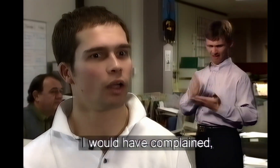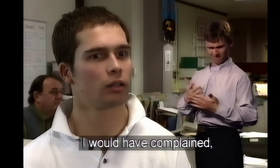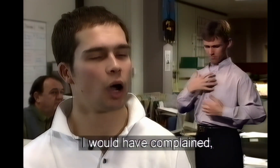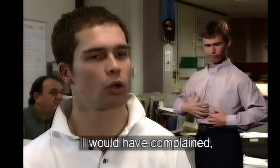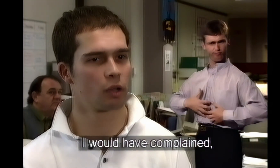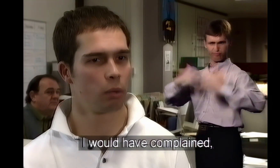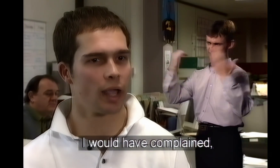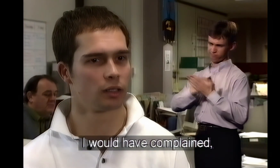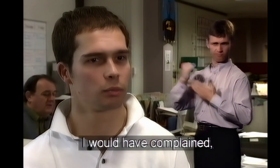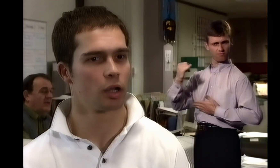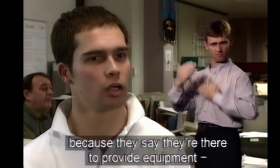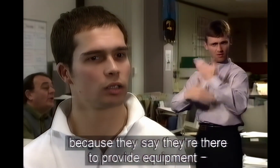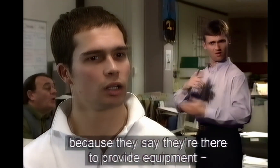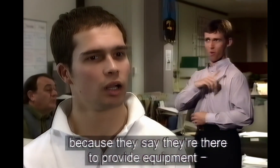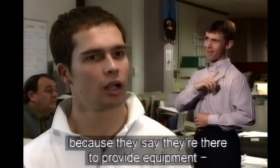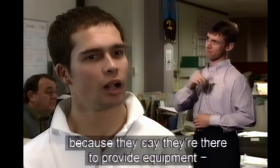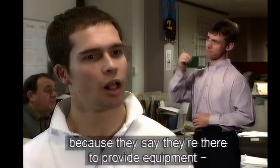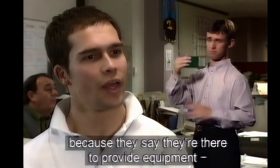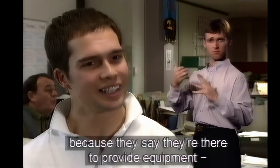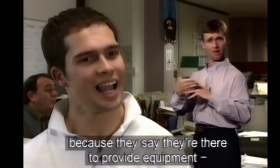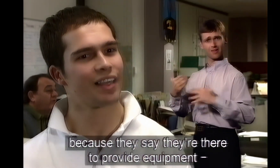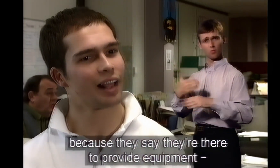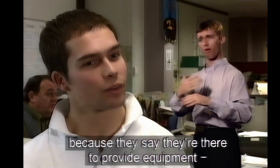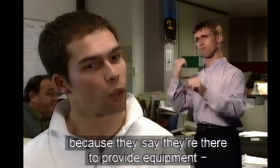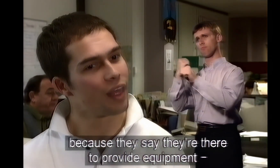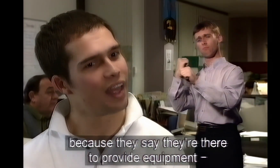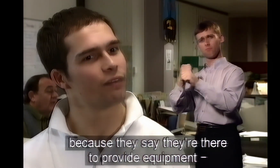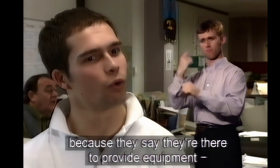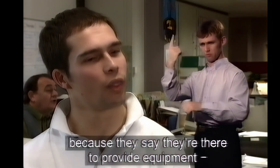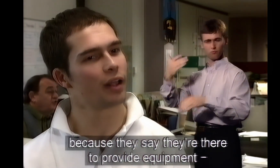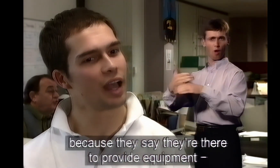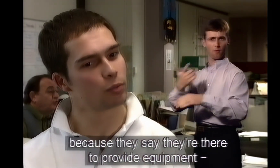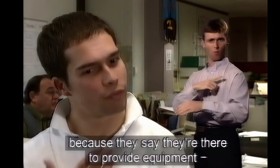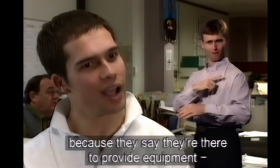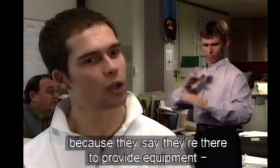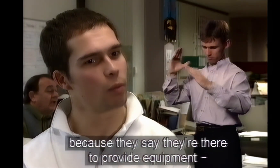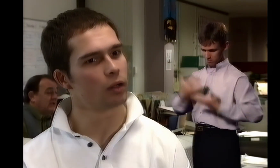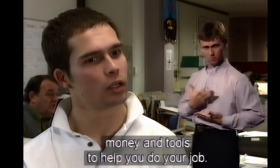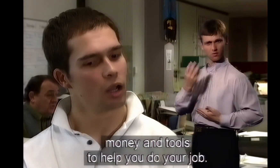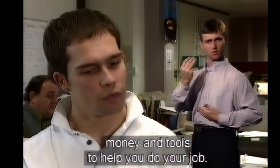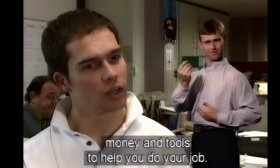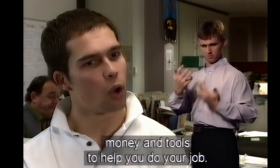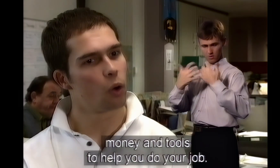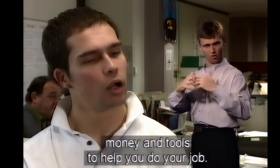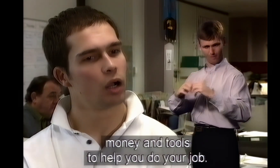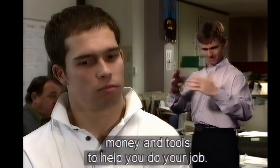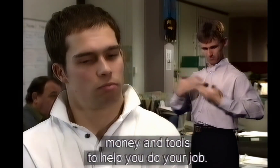I would have complained, because they say that that's what they're there for. They're there to provide equipment, you know,